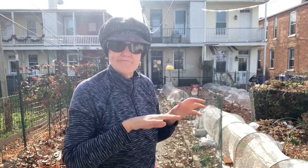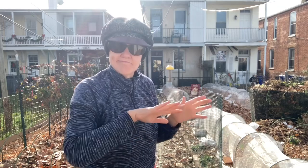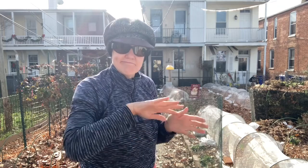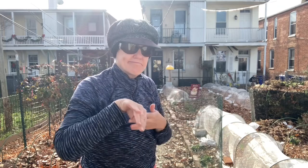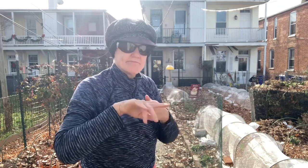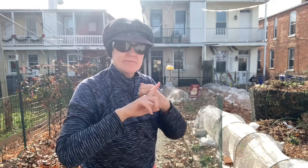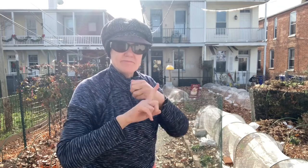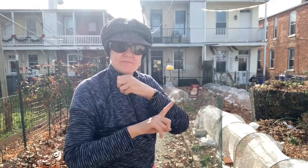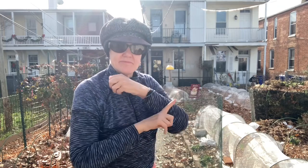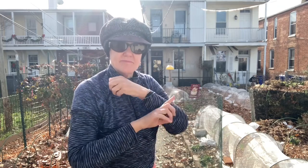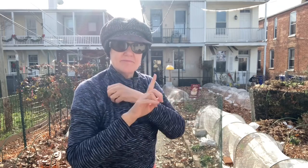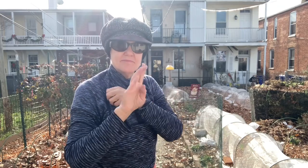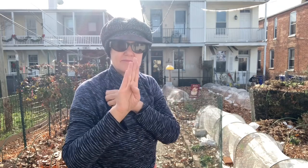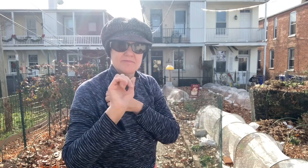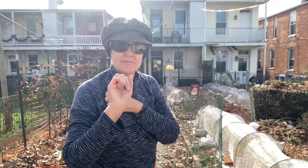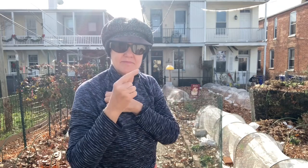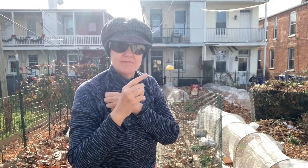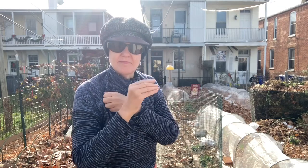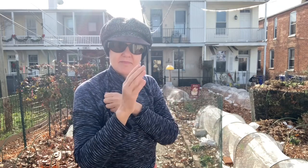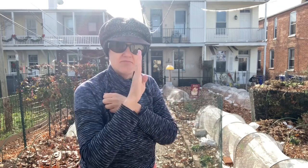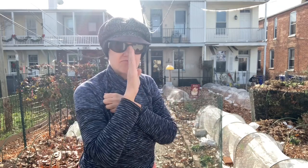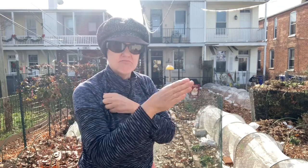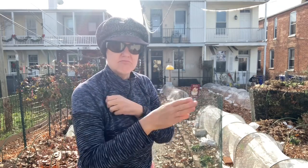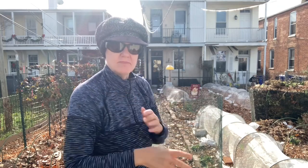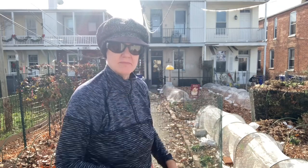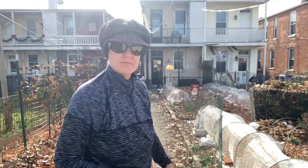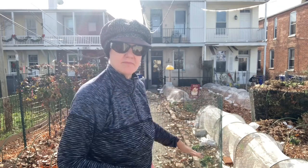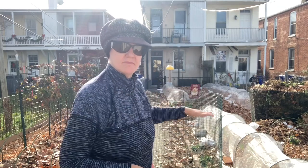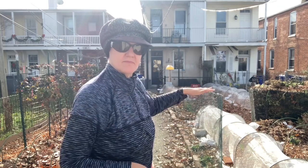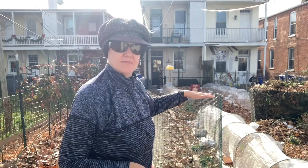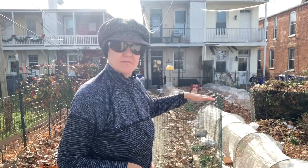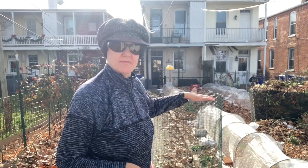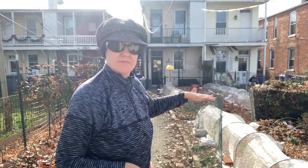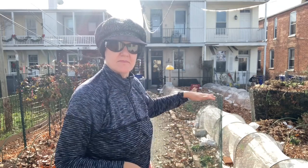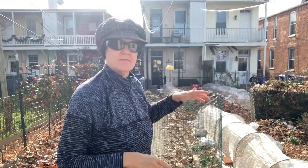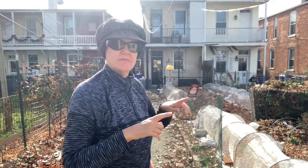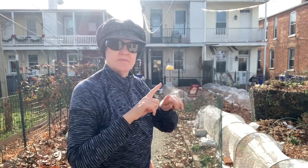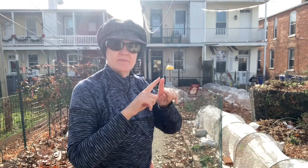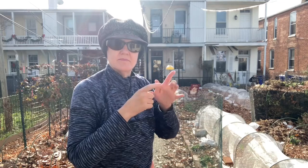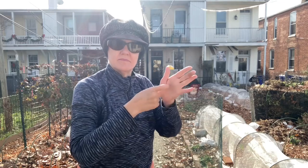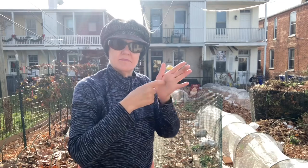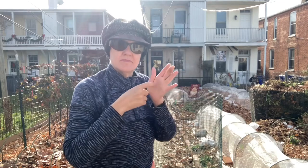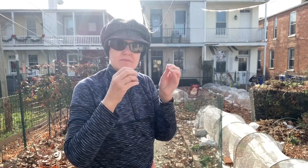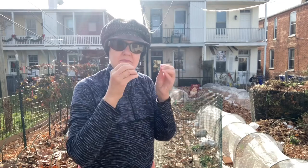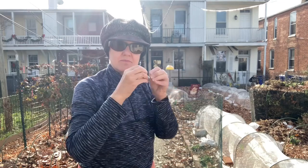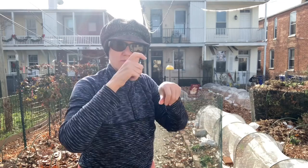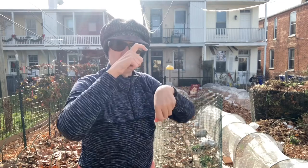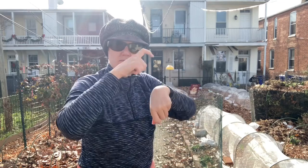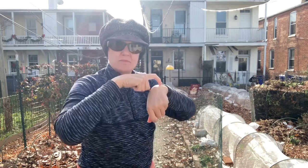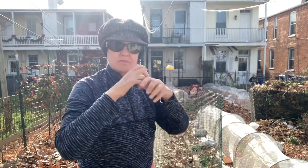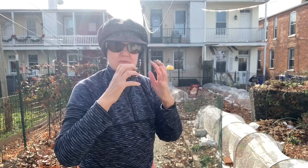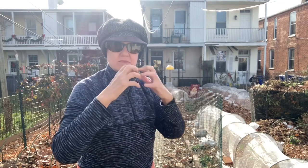I could just not even use a bag and just fill this ring up with leaves, but it would take much longer to break